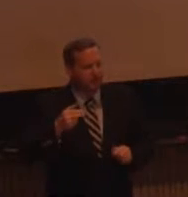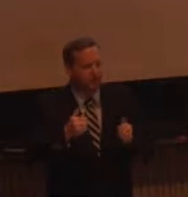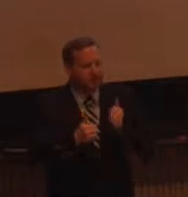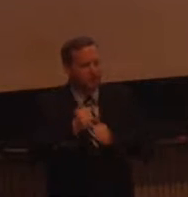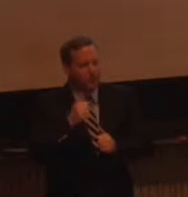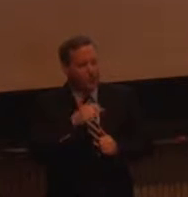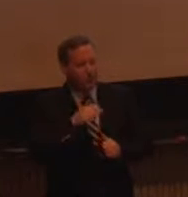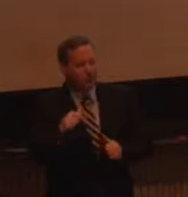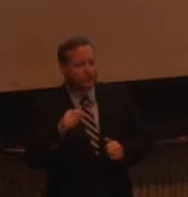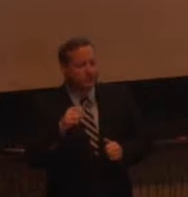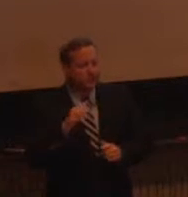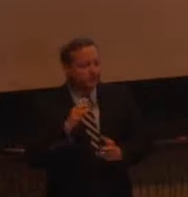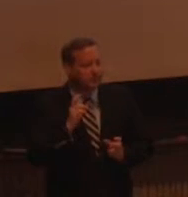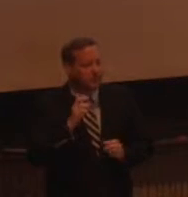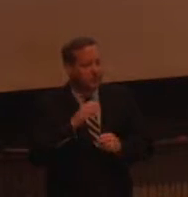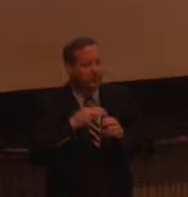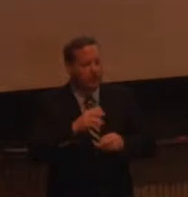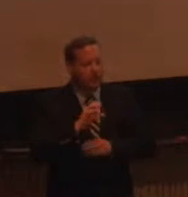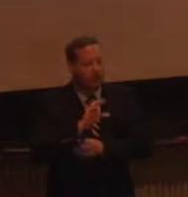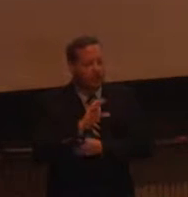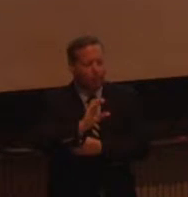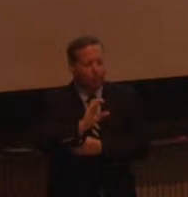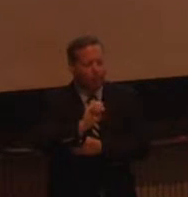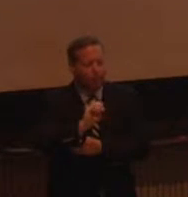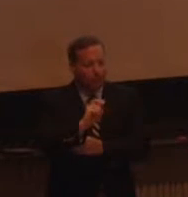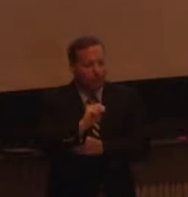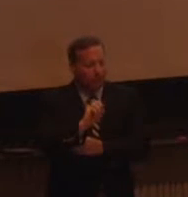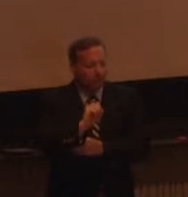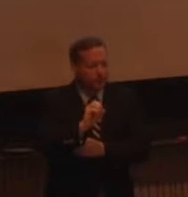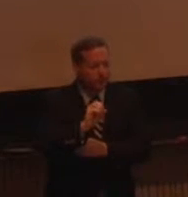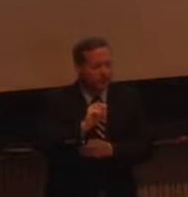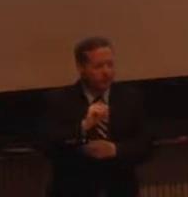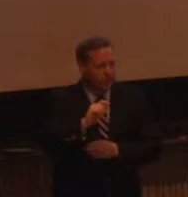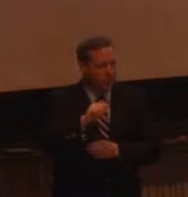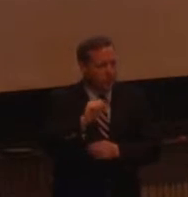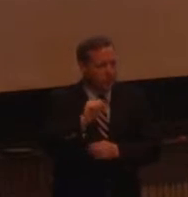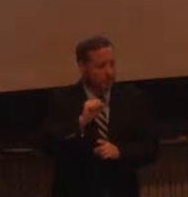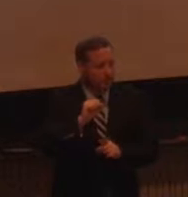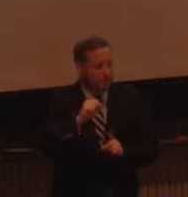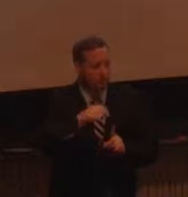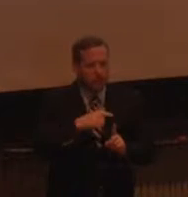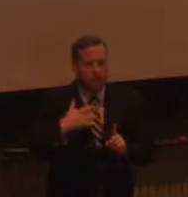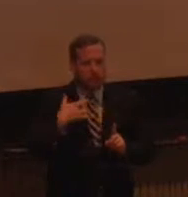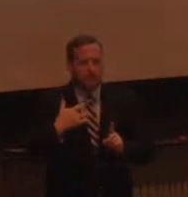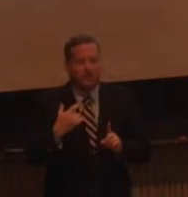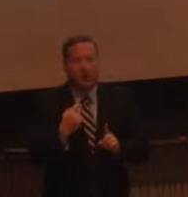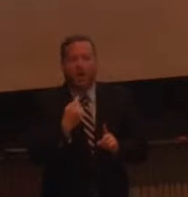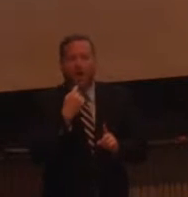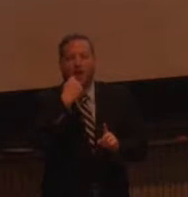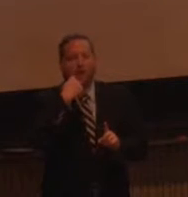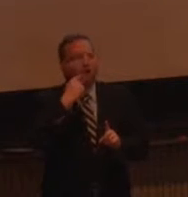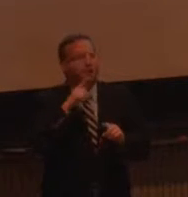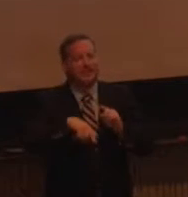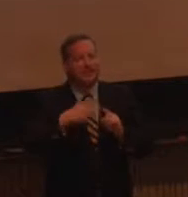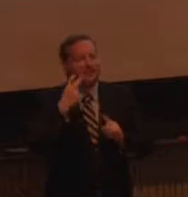S, and TH. Most of those consonants